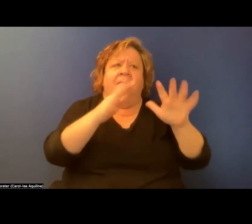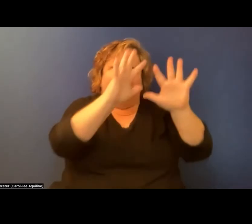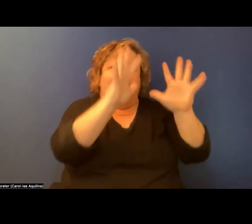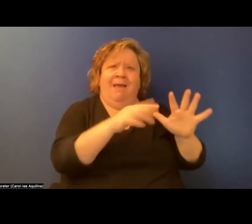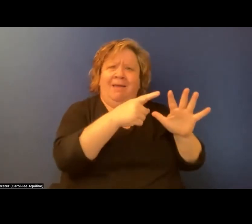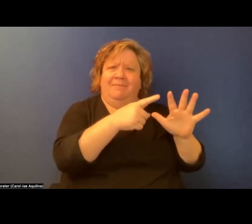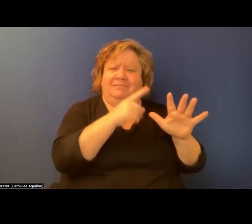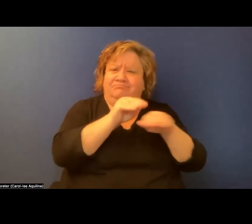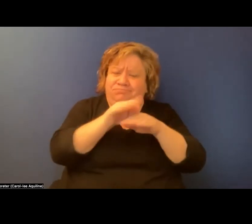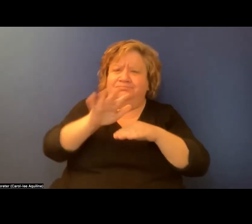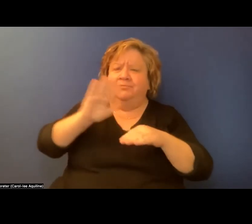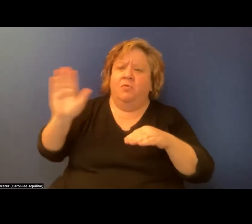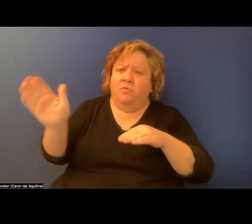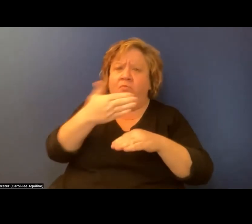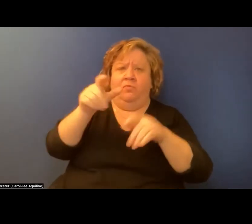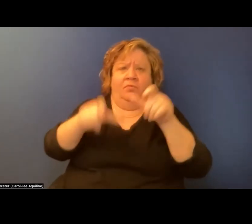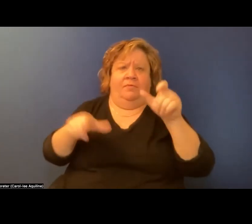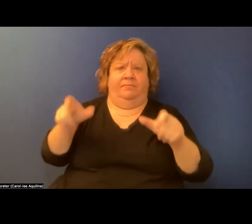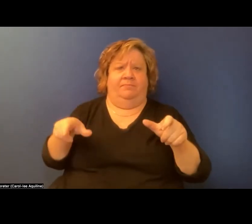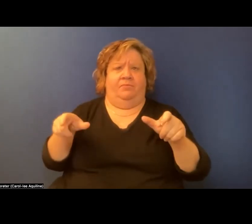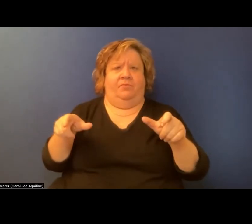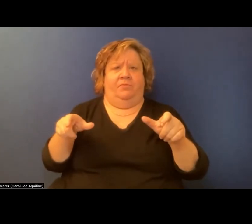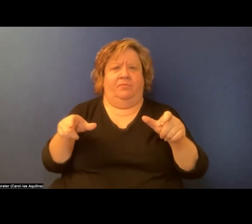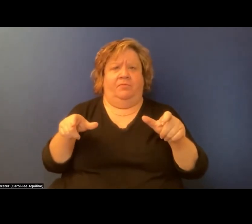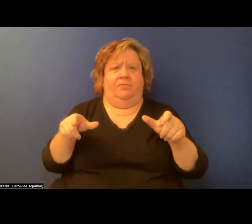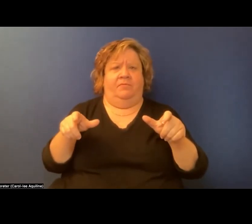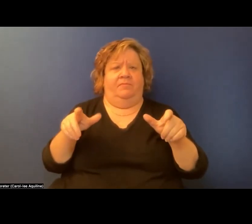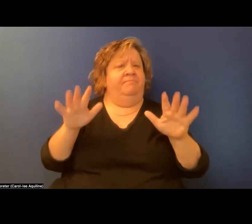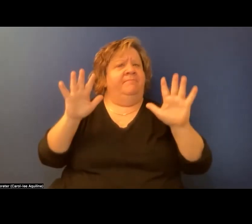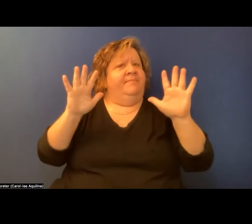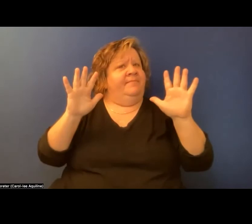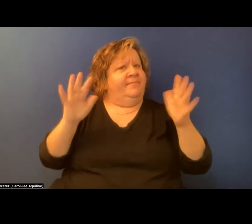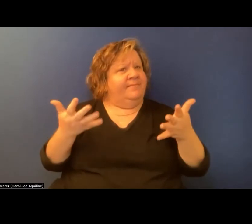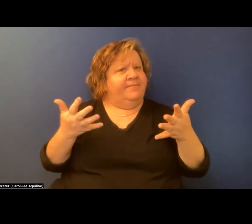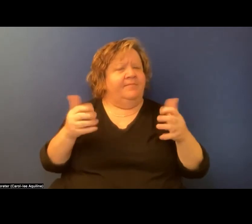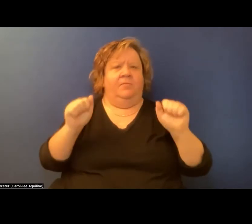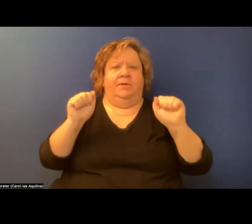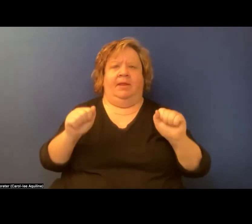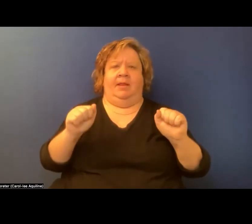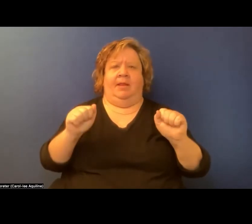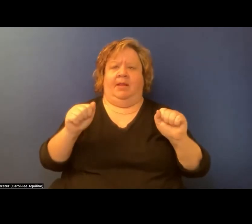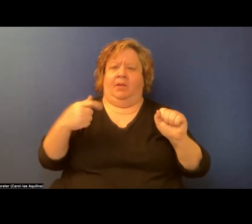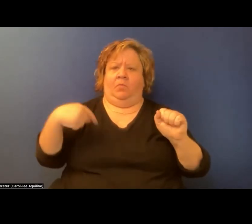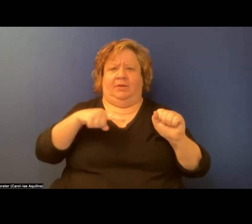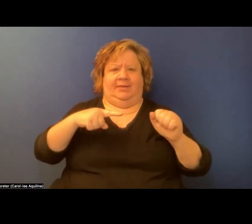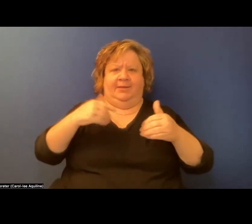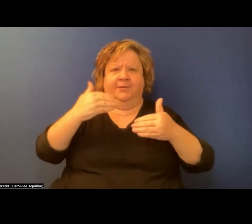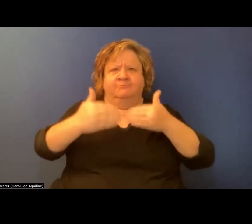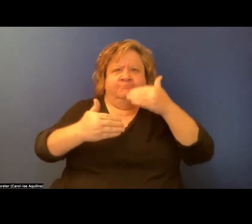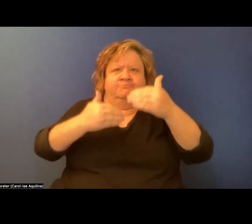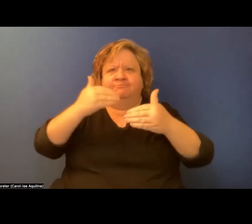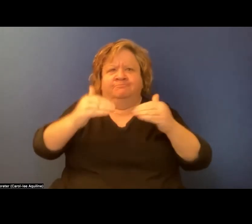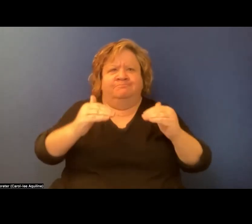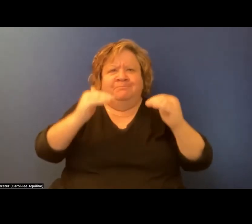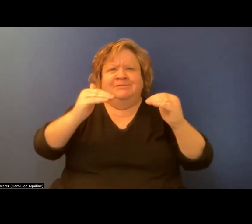security, and sustainable development, all pillars of the United Nations, whether from the Pacific to the Arctic. As